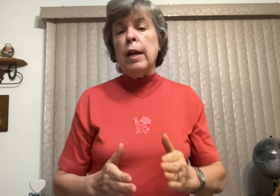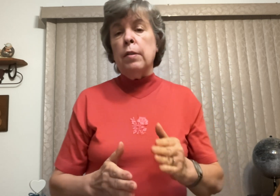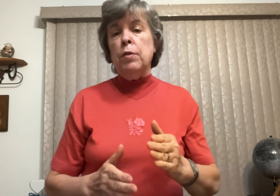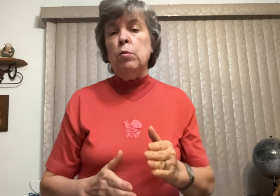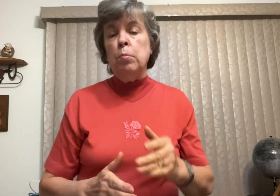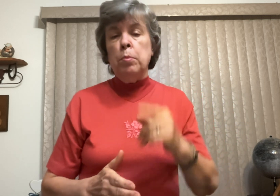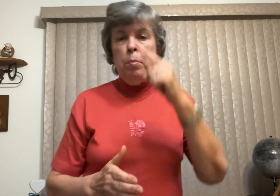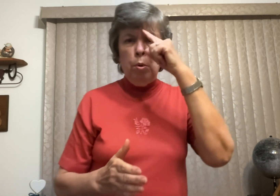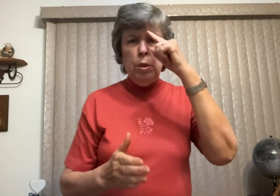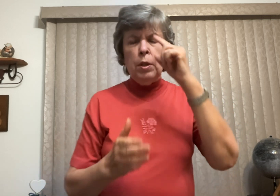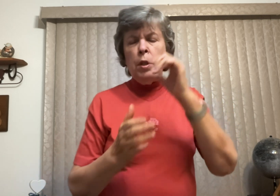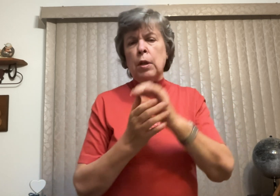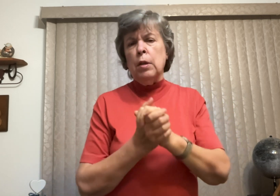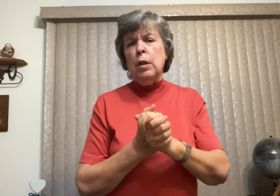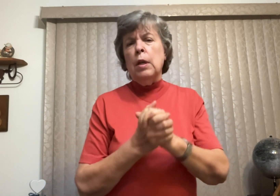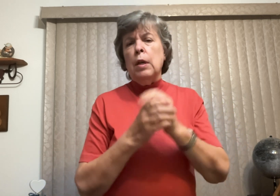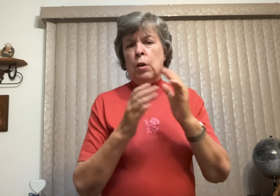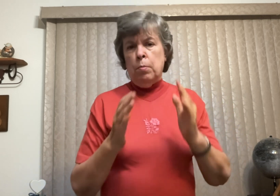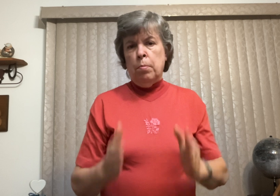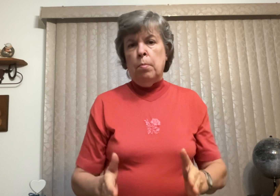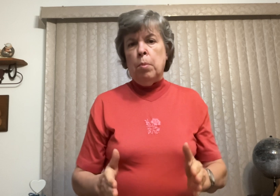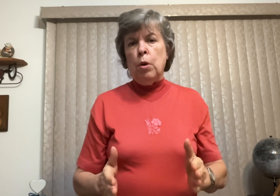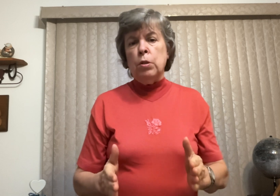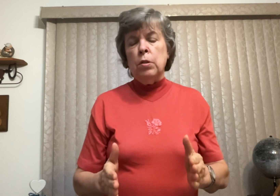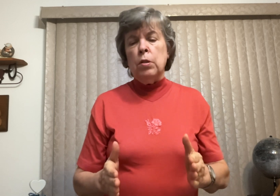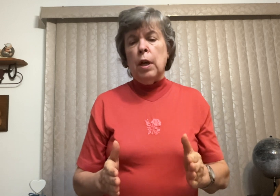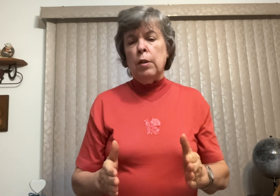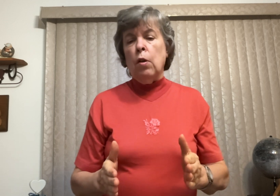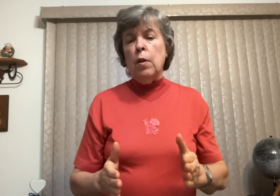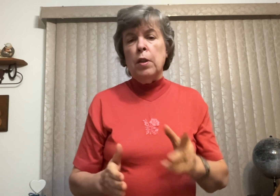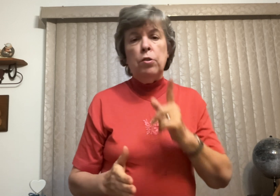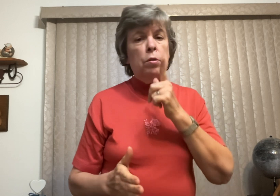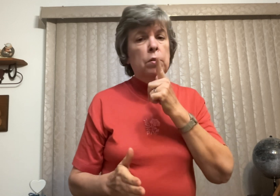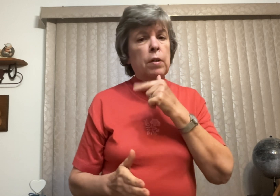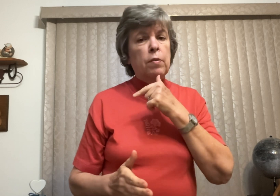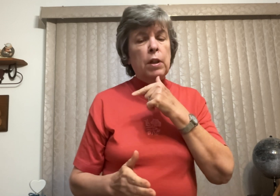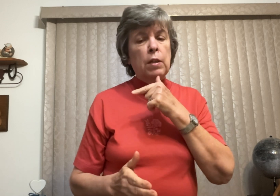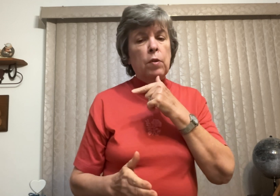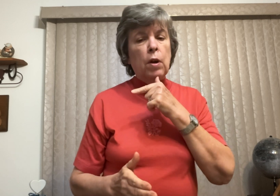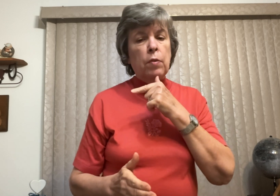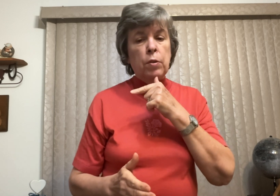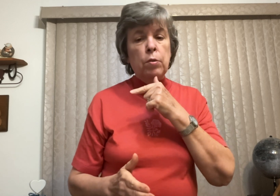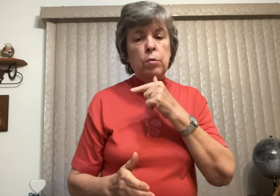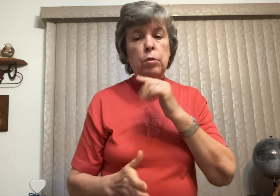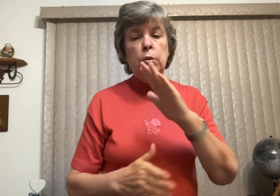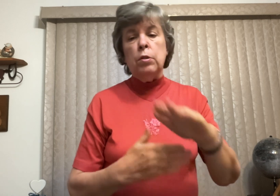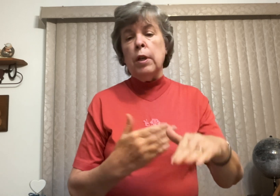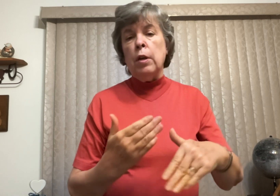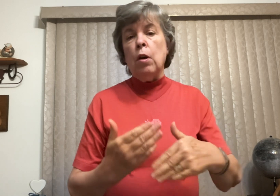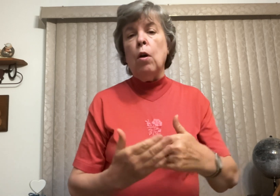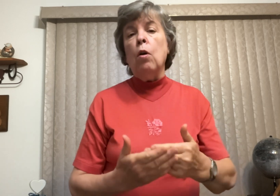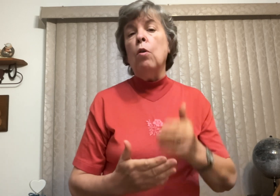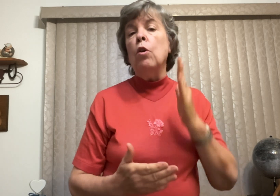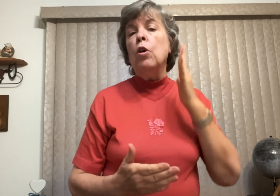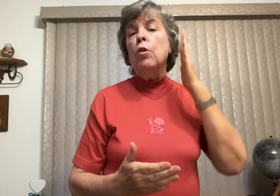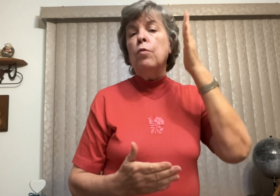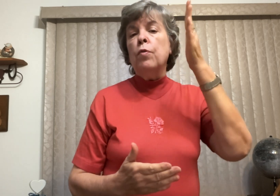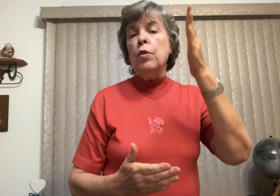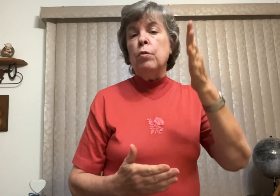if you put the person sign on, then you could definitely leave off the who. You could say all